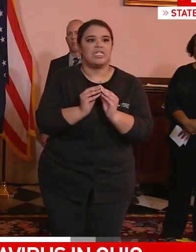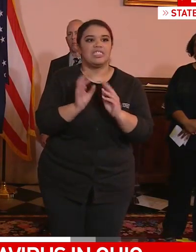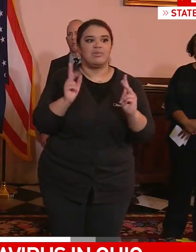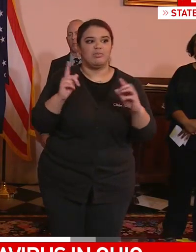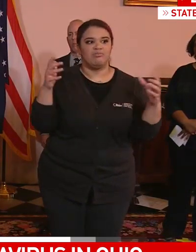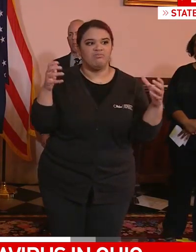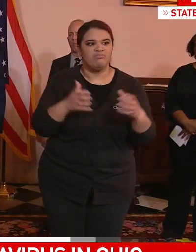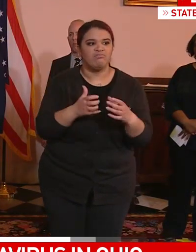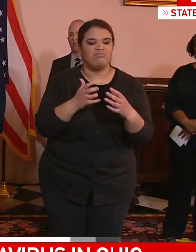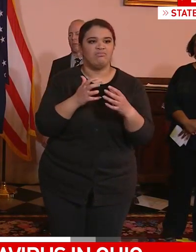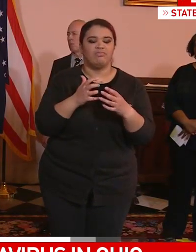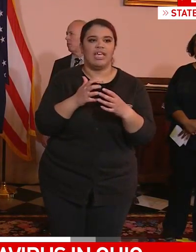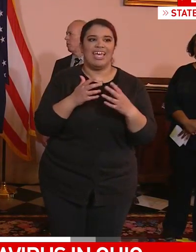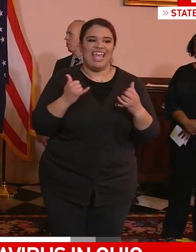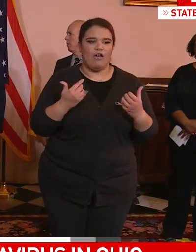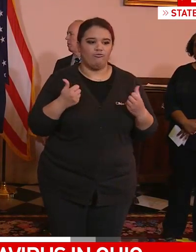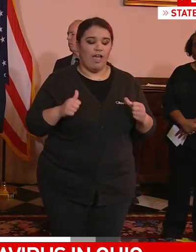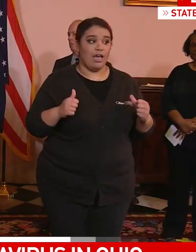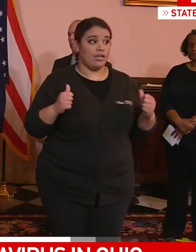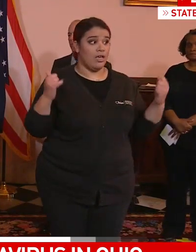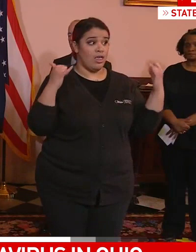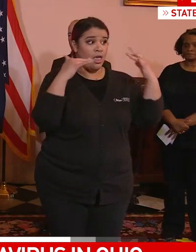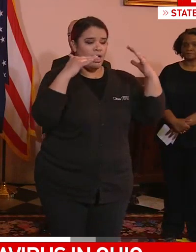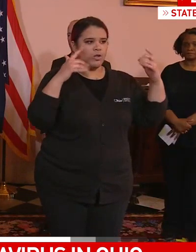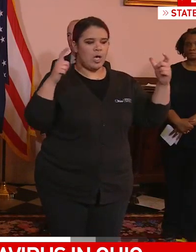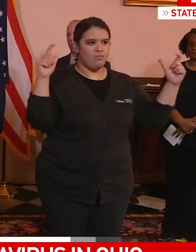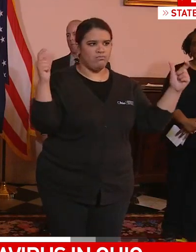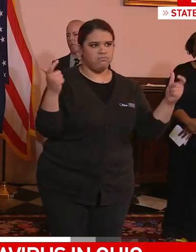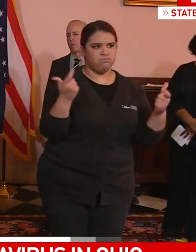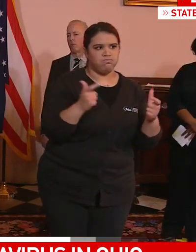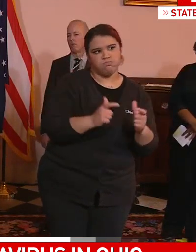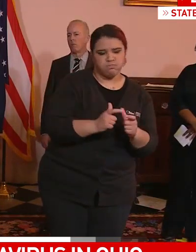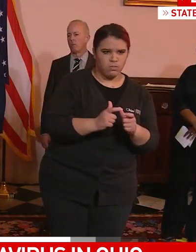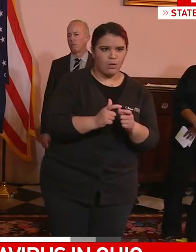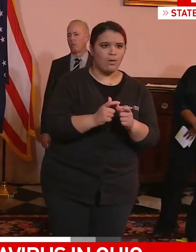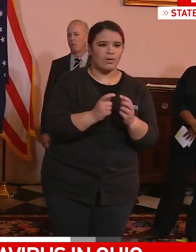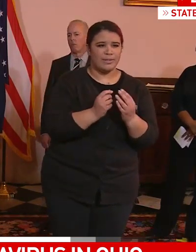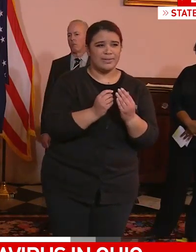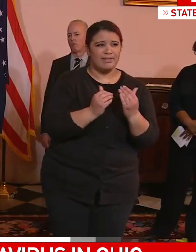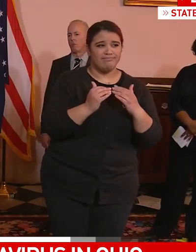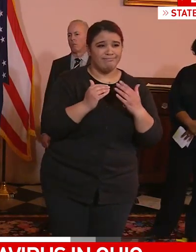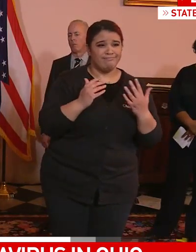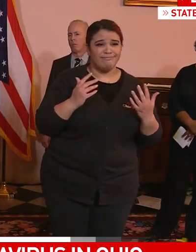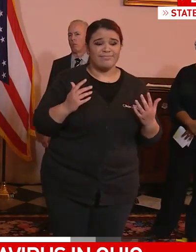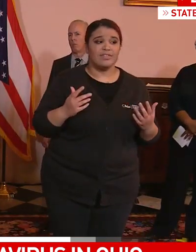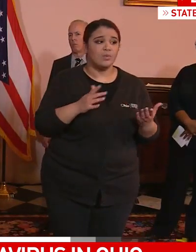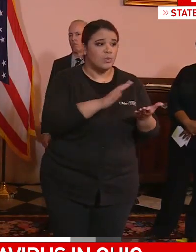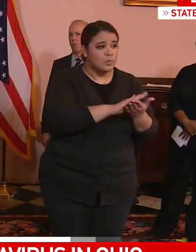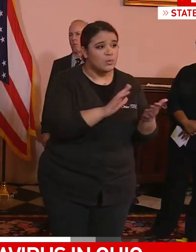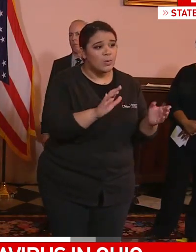together in small numbers, closing the schools, making sure that our